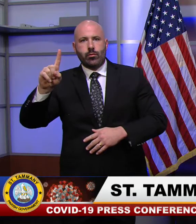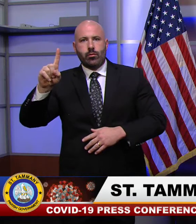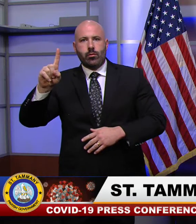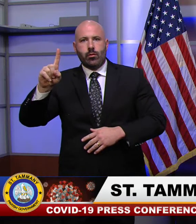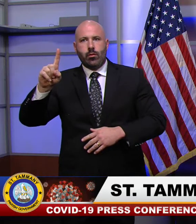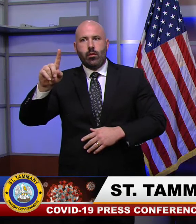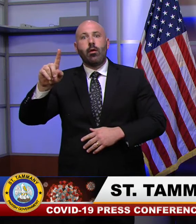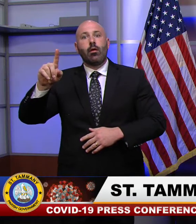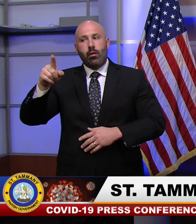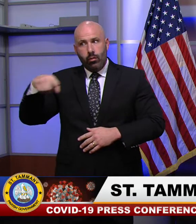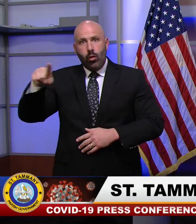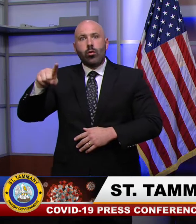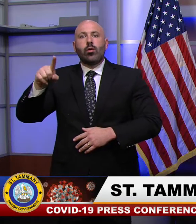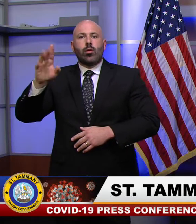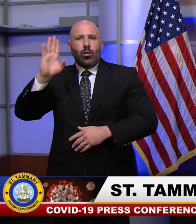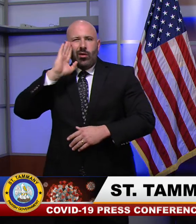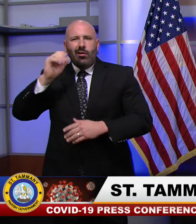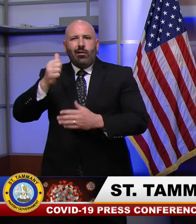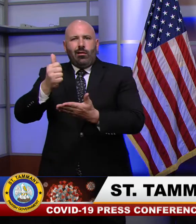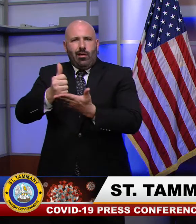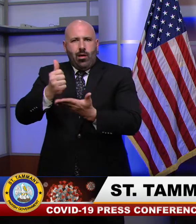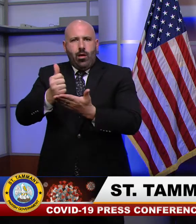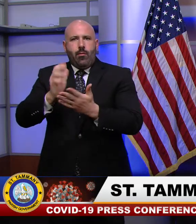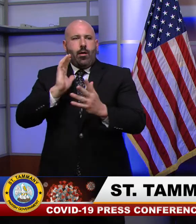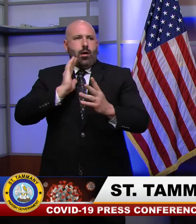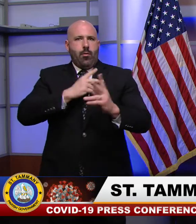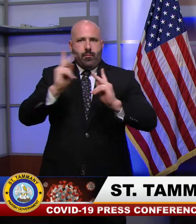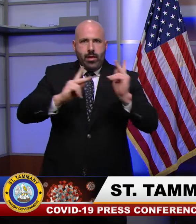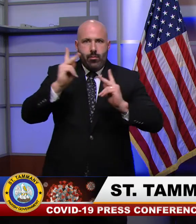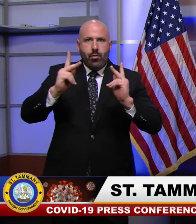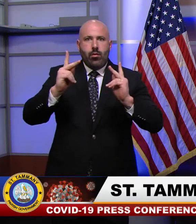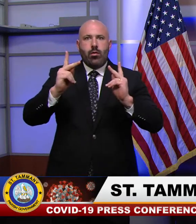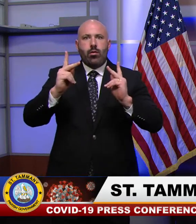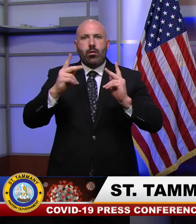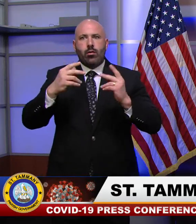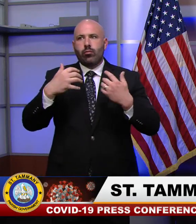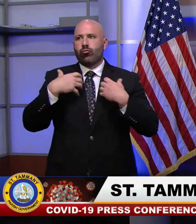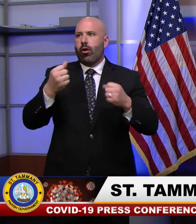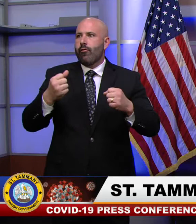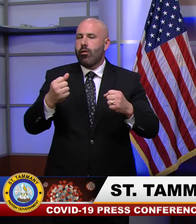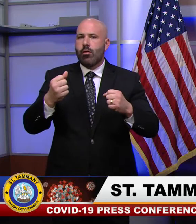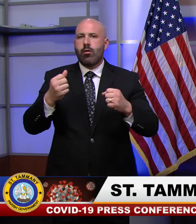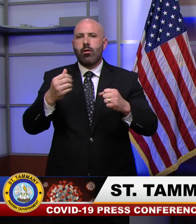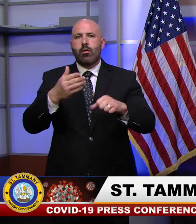businesses recover from the impact of this pandemic.